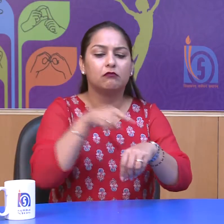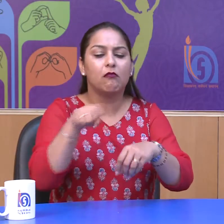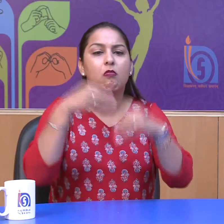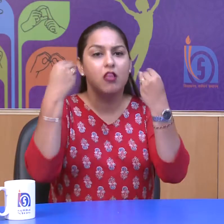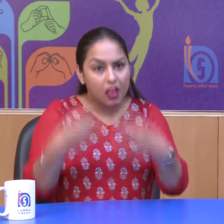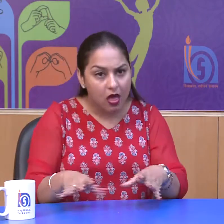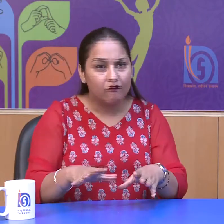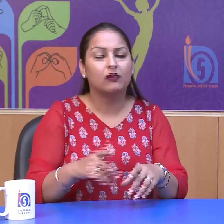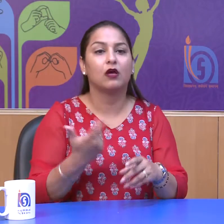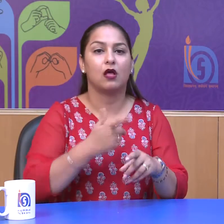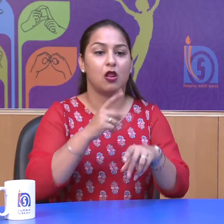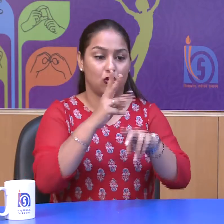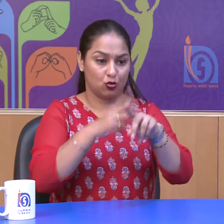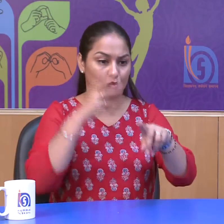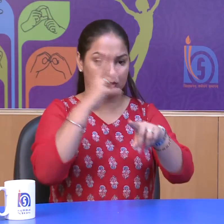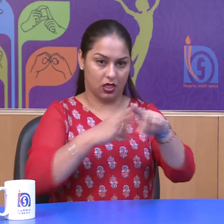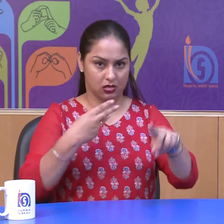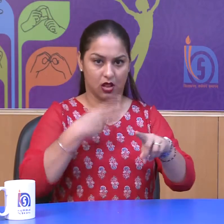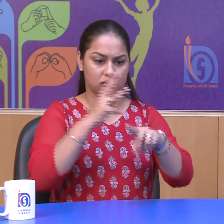the term of the legislature.